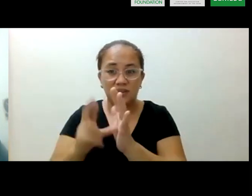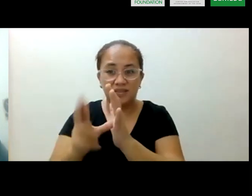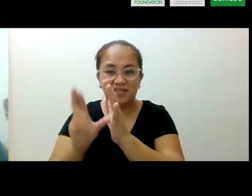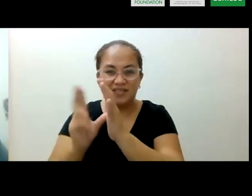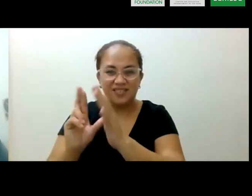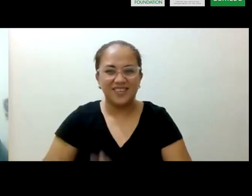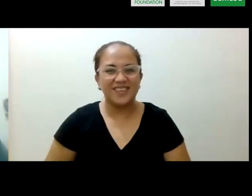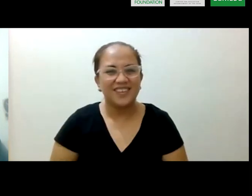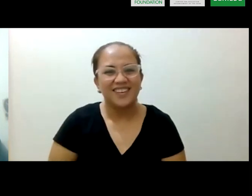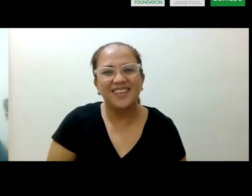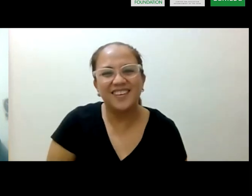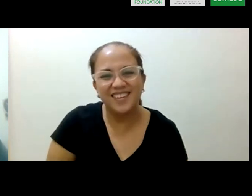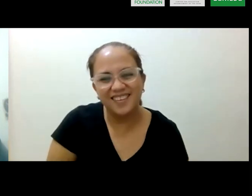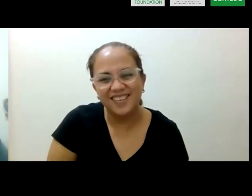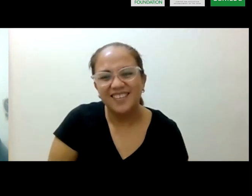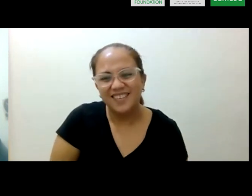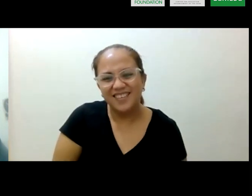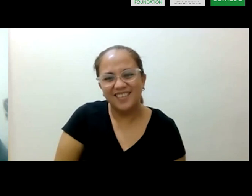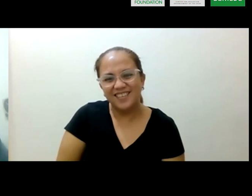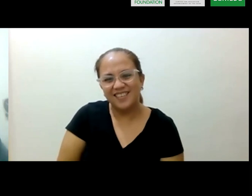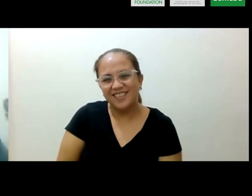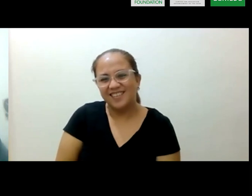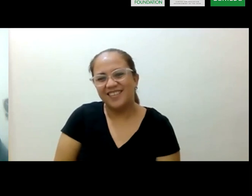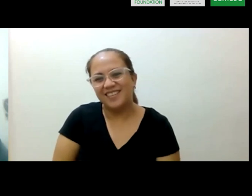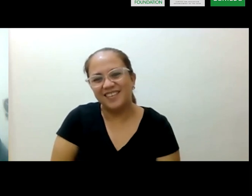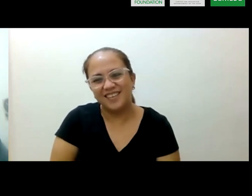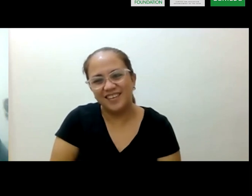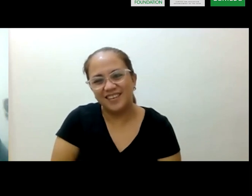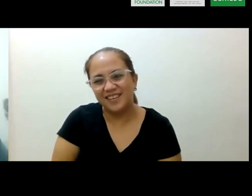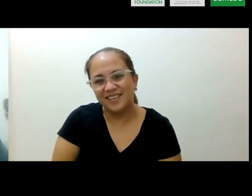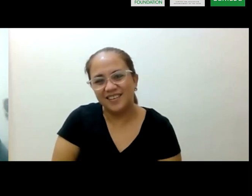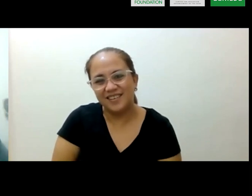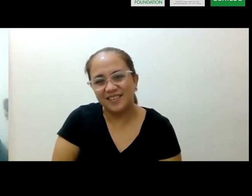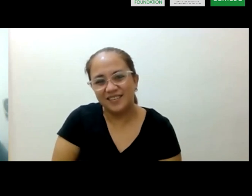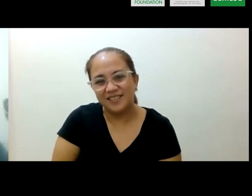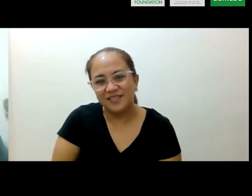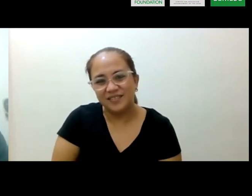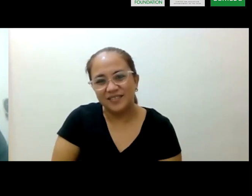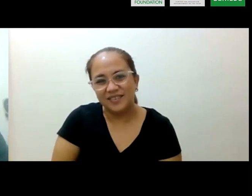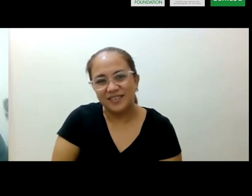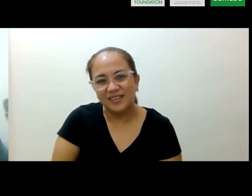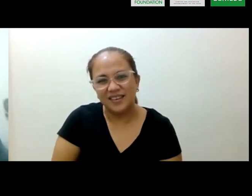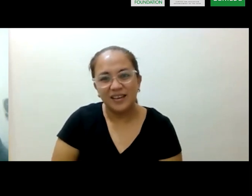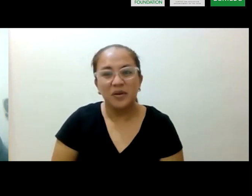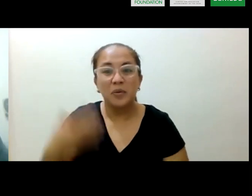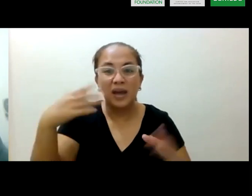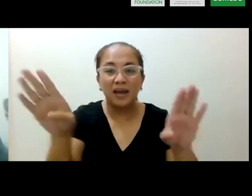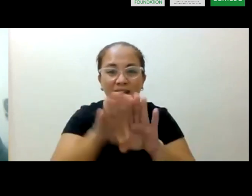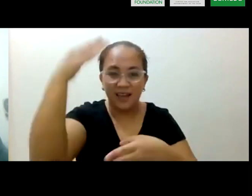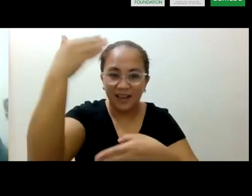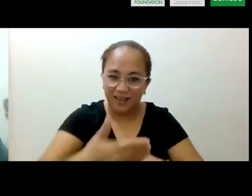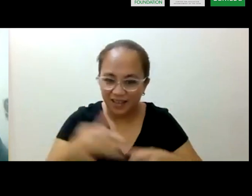What's going on? That's because you're under lockdown.